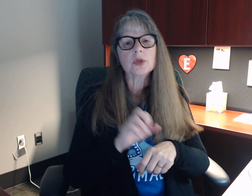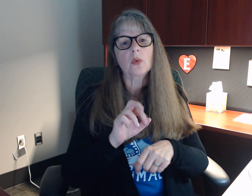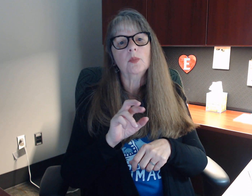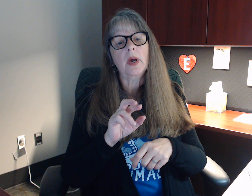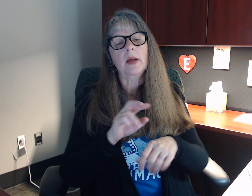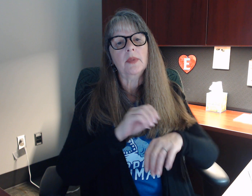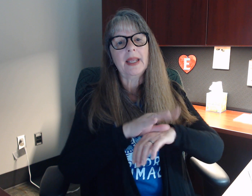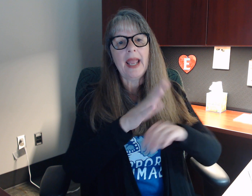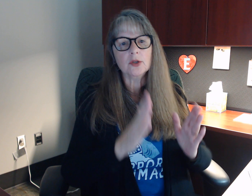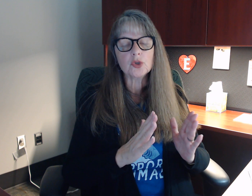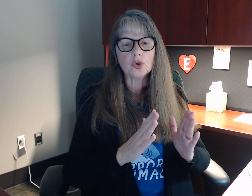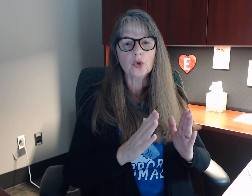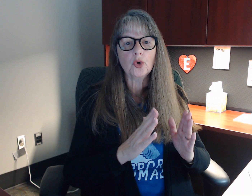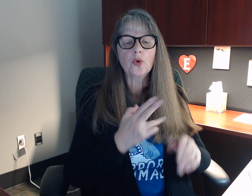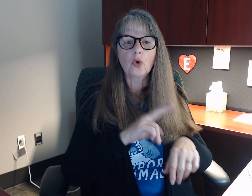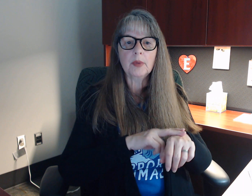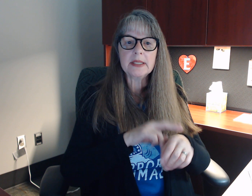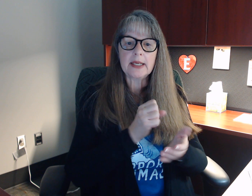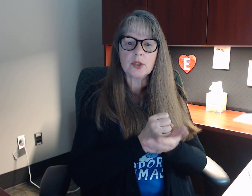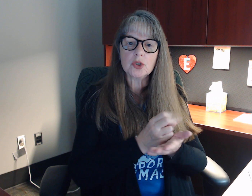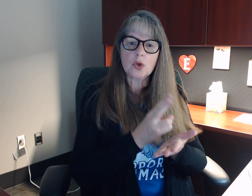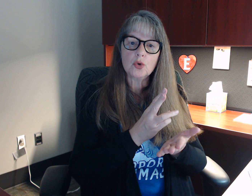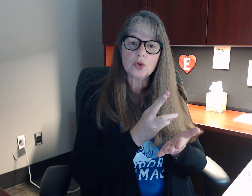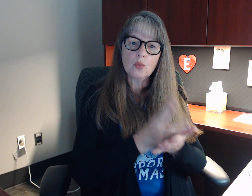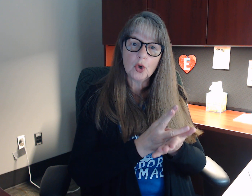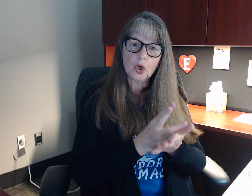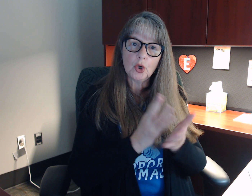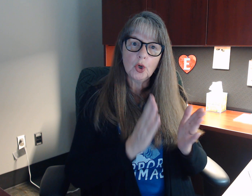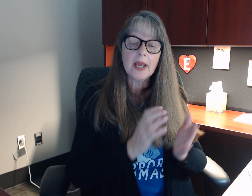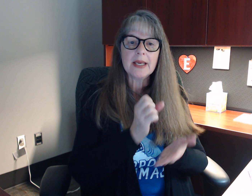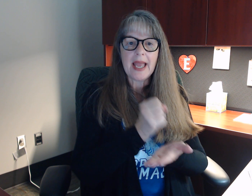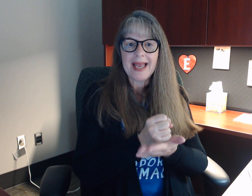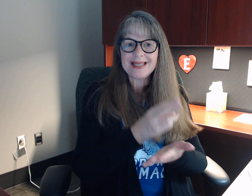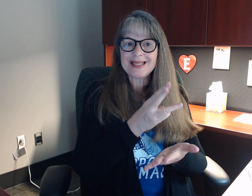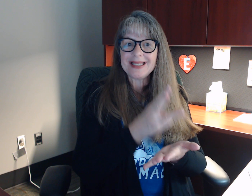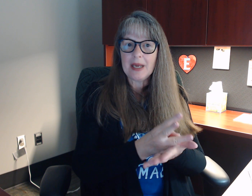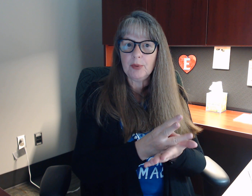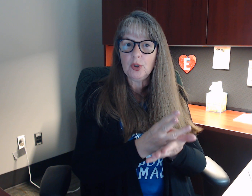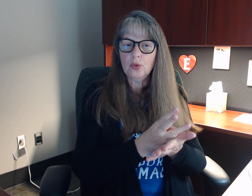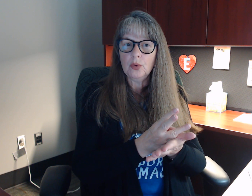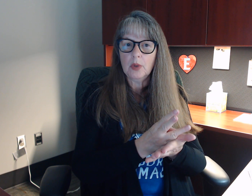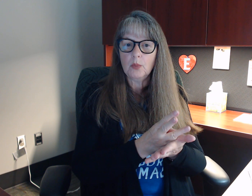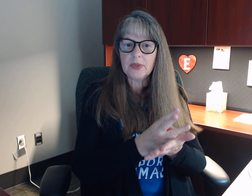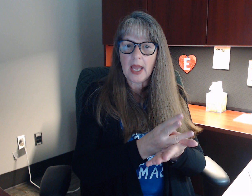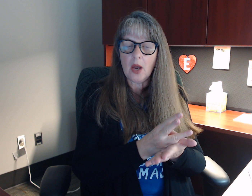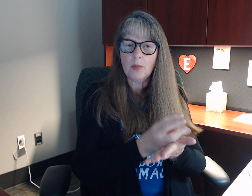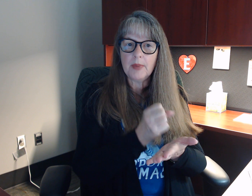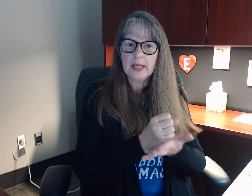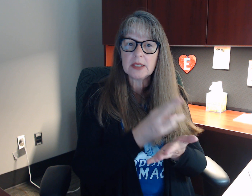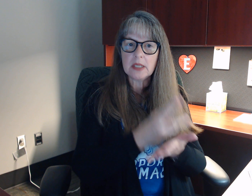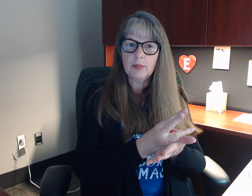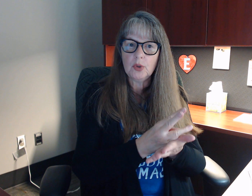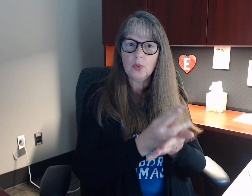So a counselor normally is like a social worker, SW with the help, SW